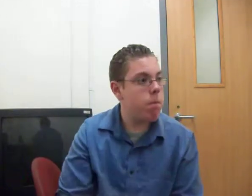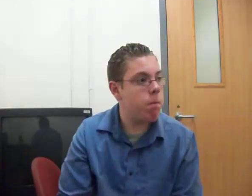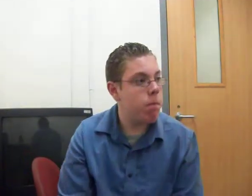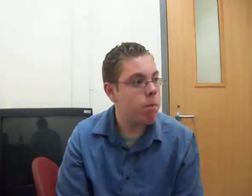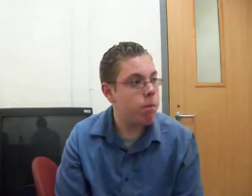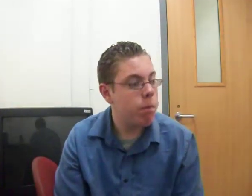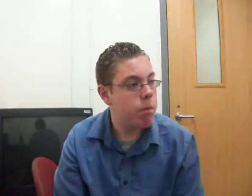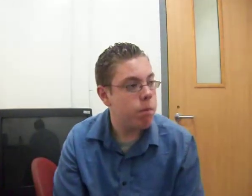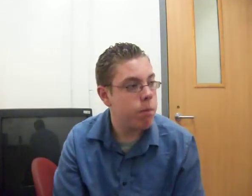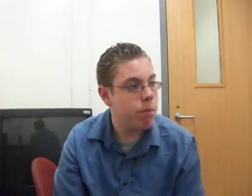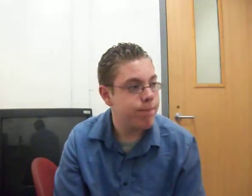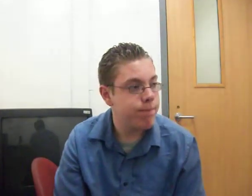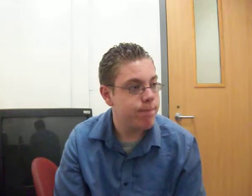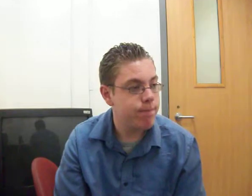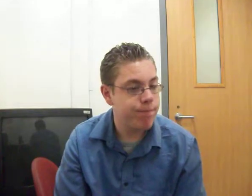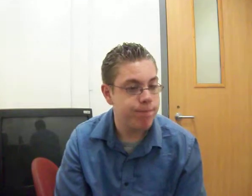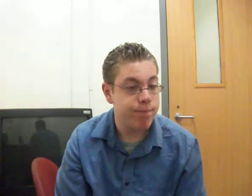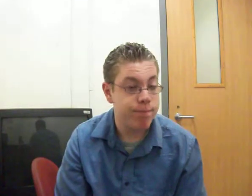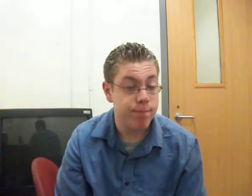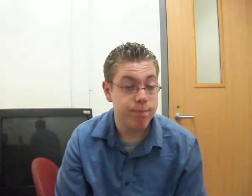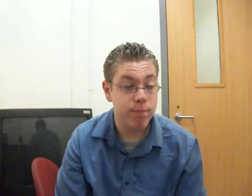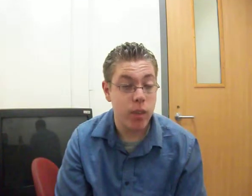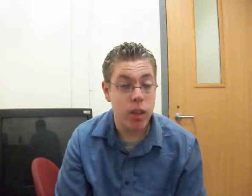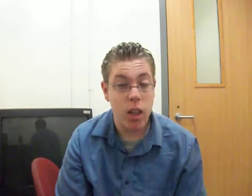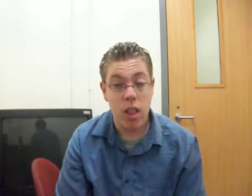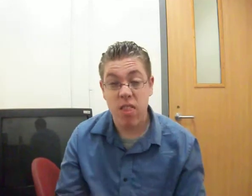That's part of the challenge and the fun of sailing.